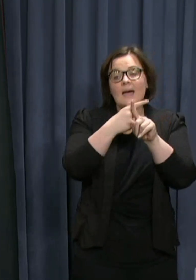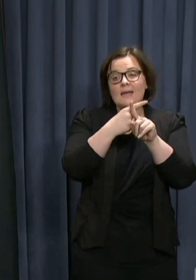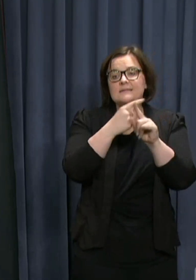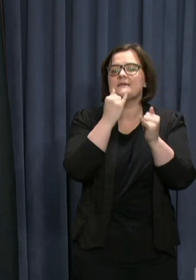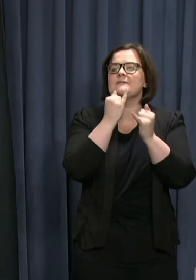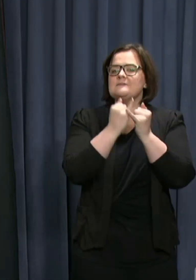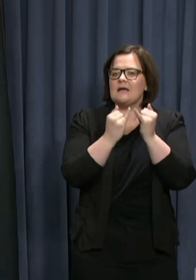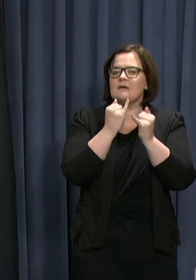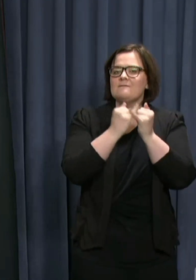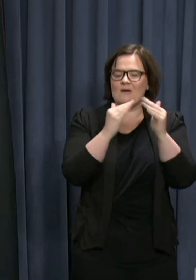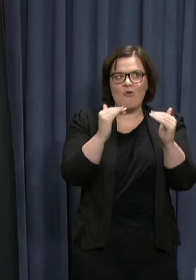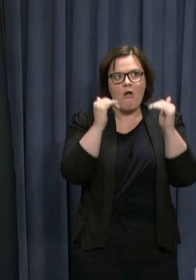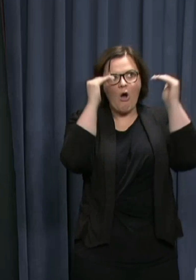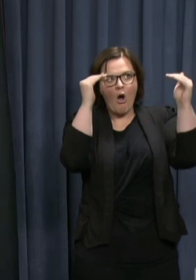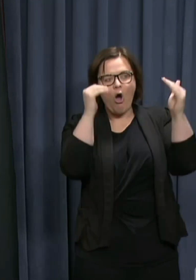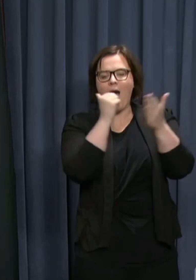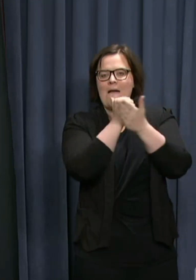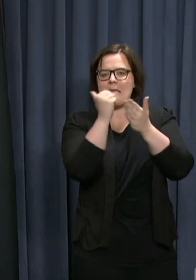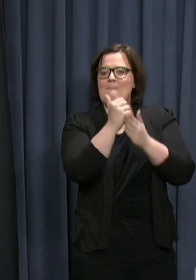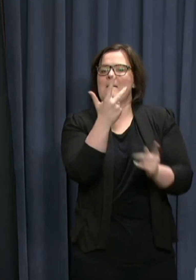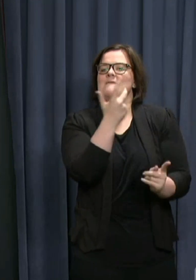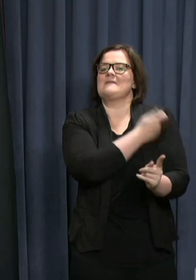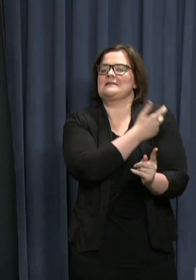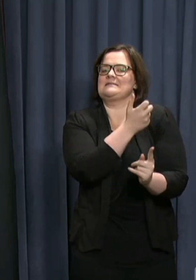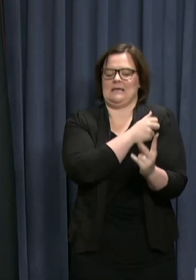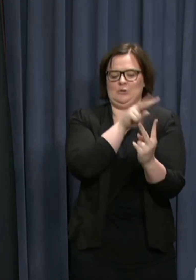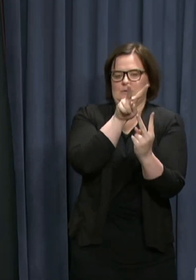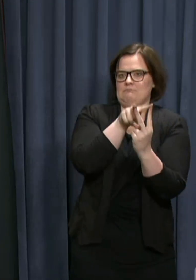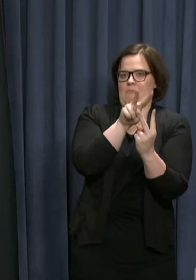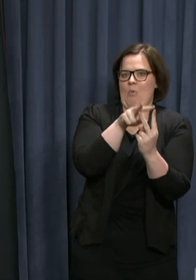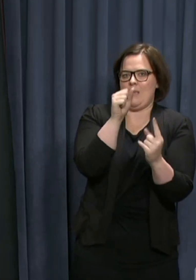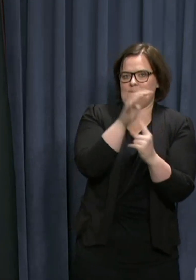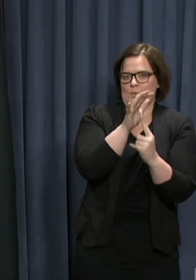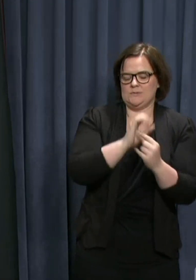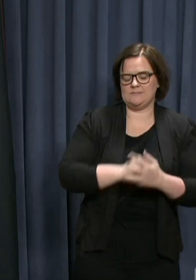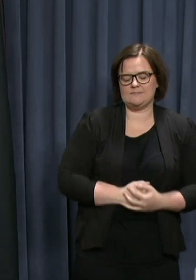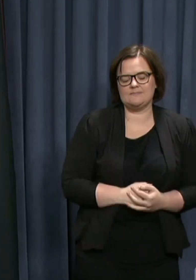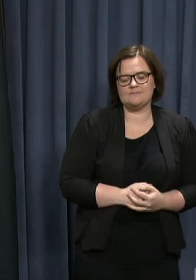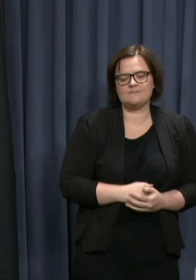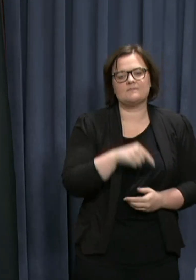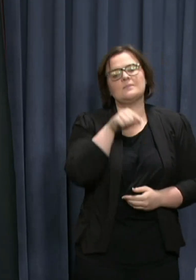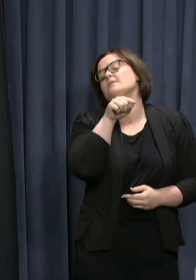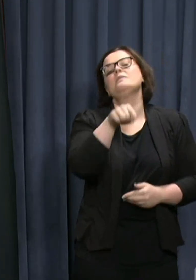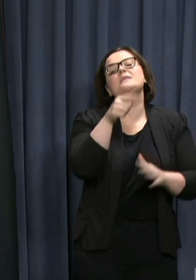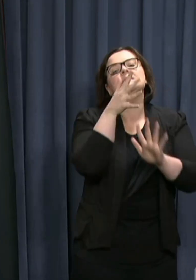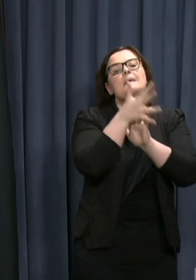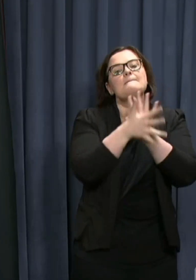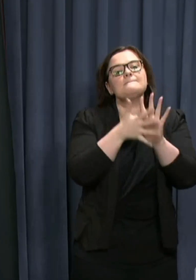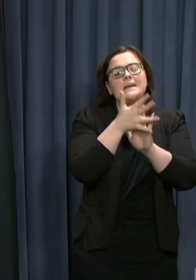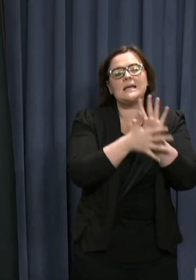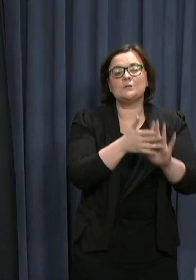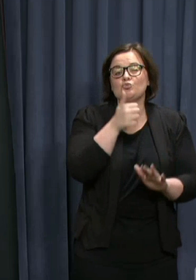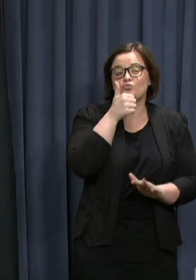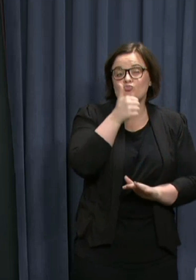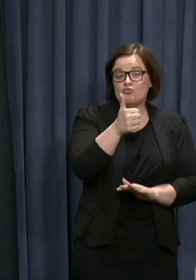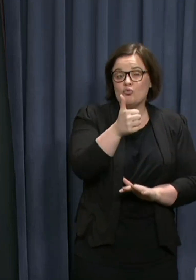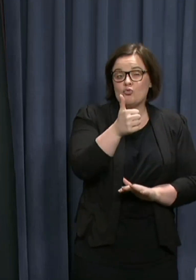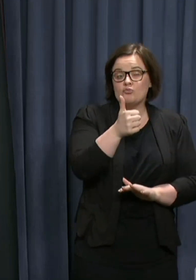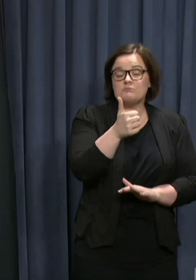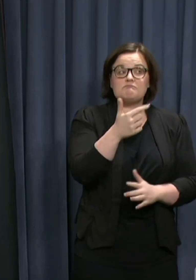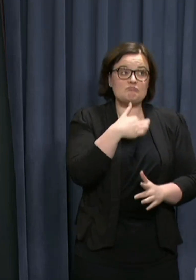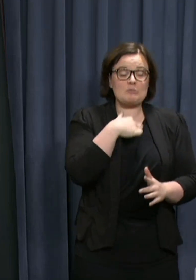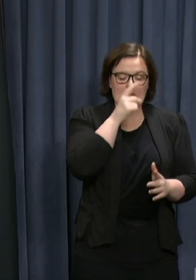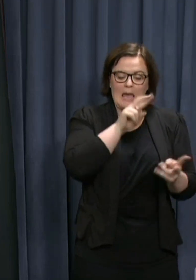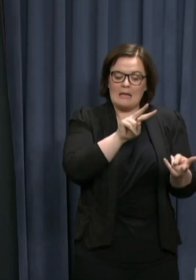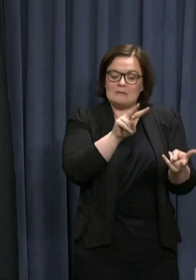high levels of vaccination. This puts us in the best possible position to transition with minimal impact on our